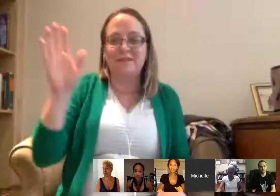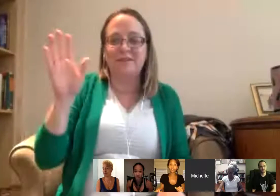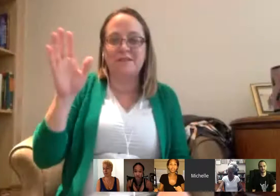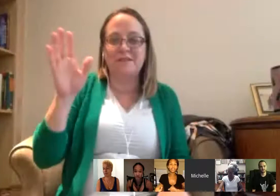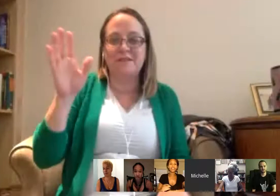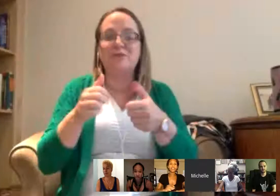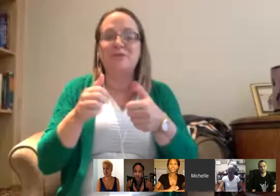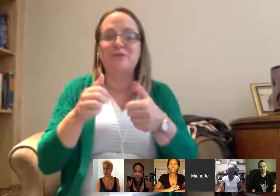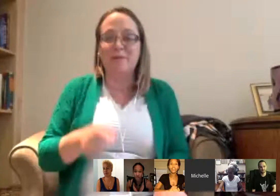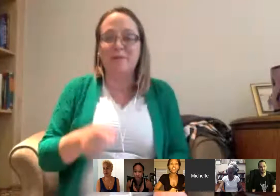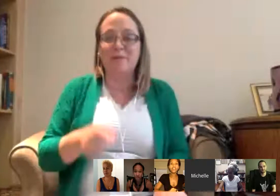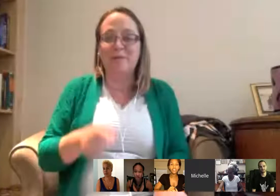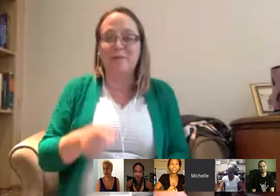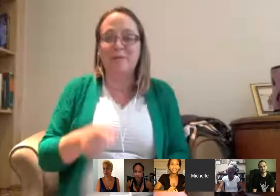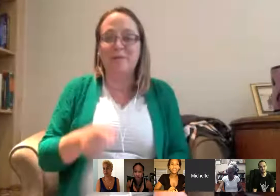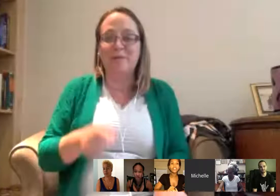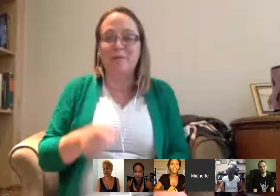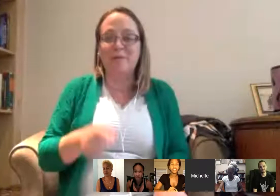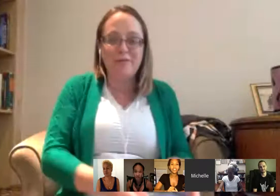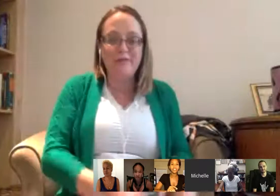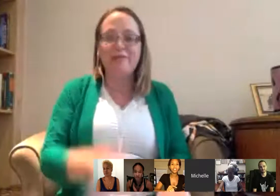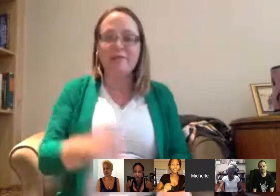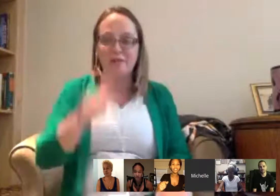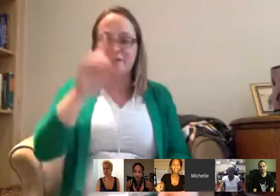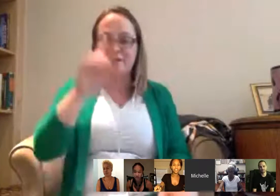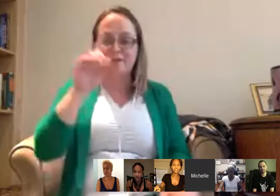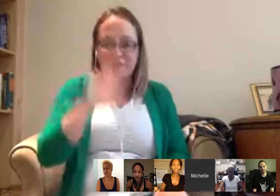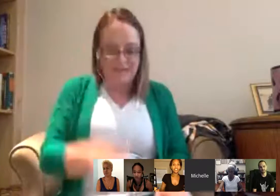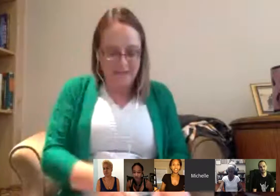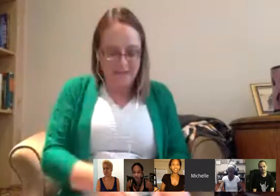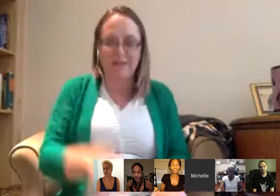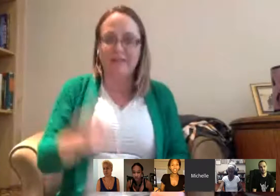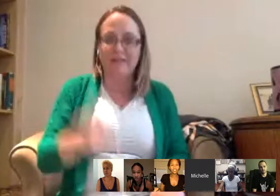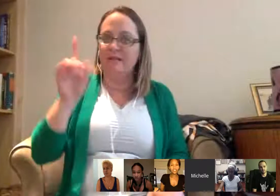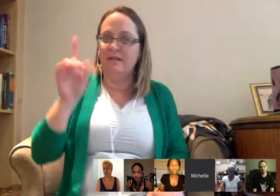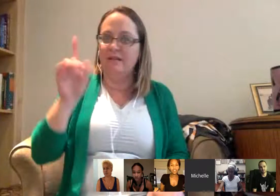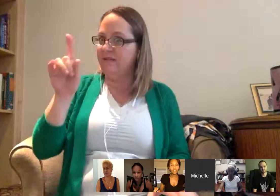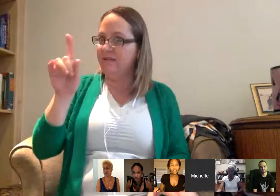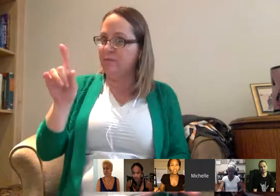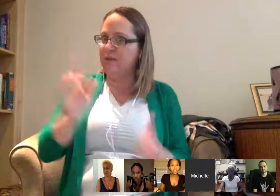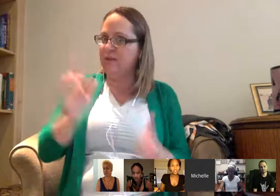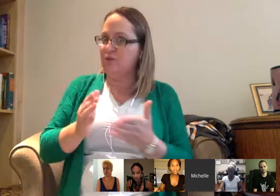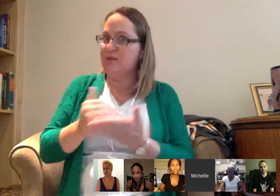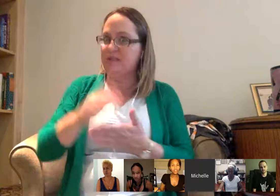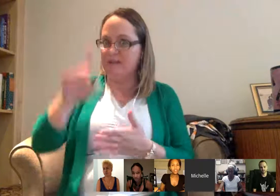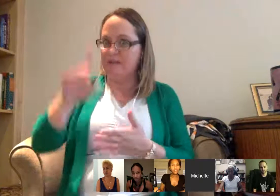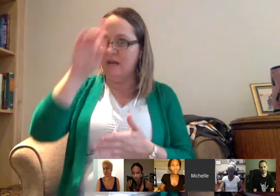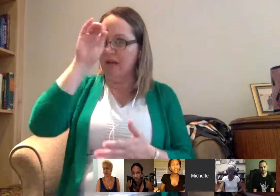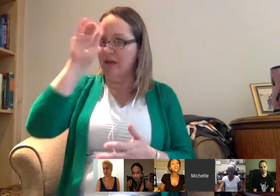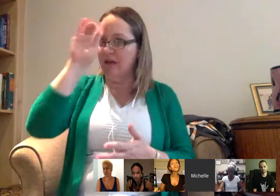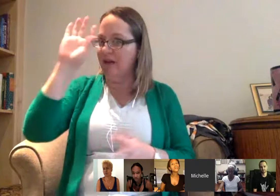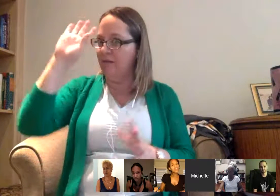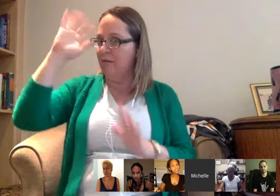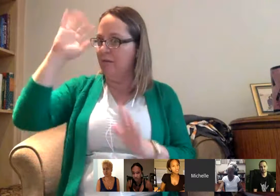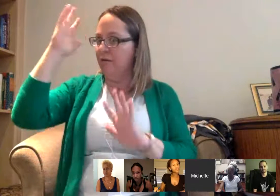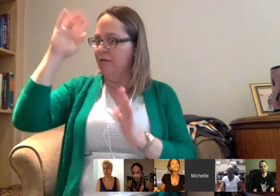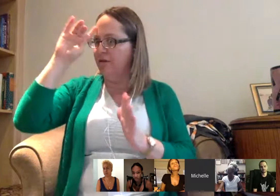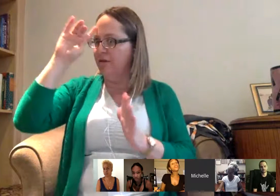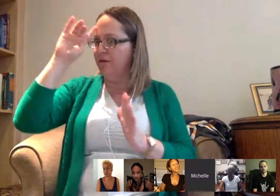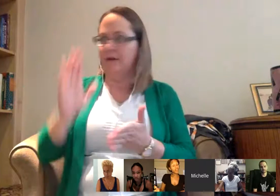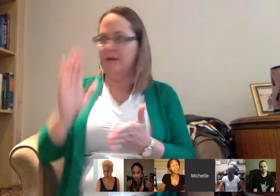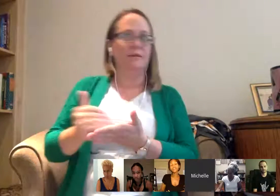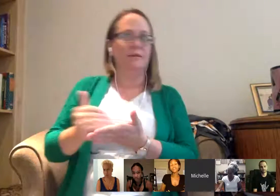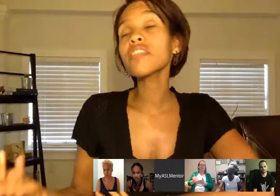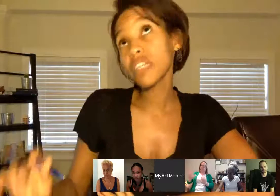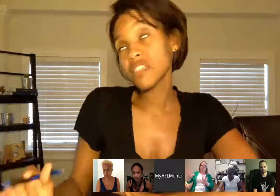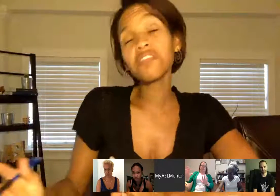I just say, I was just going to email you saying, I think we've used it to mean they're pretty twisted, meaning like, whoa,